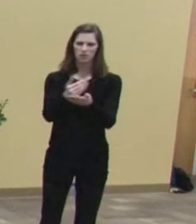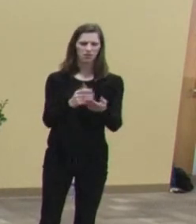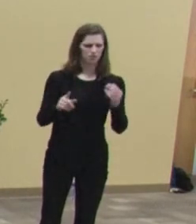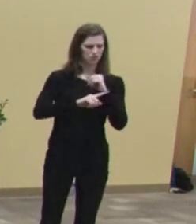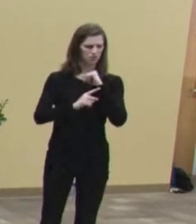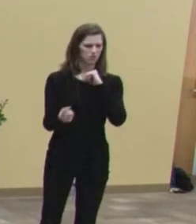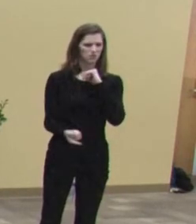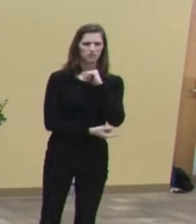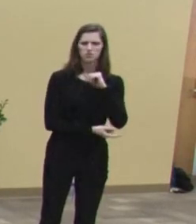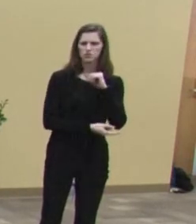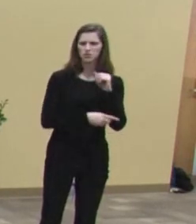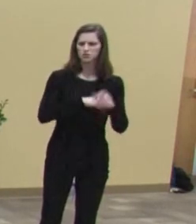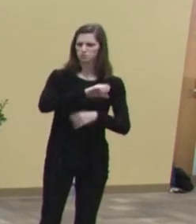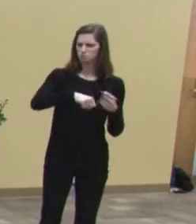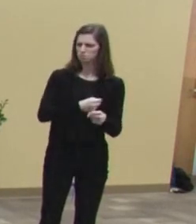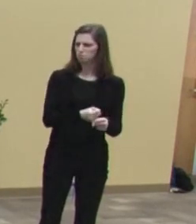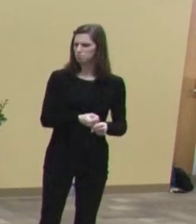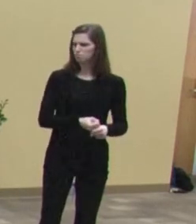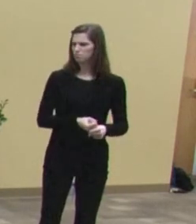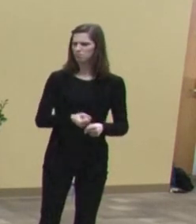of redistribute the pain.